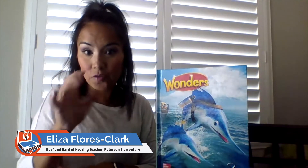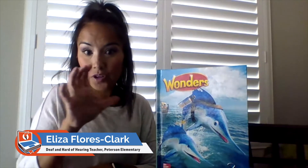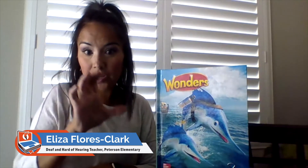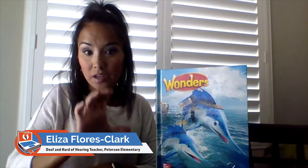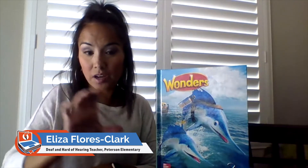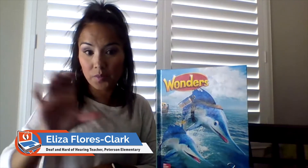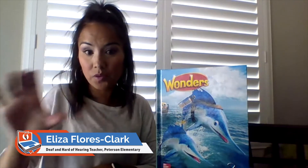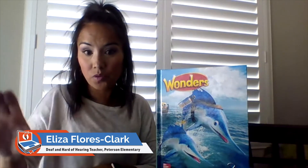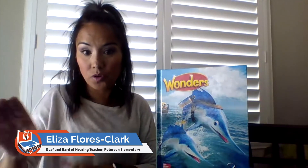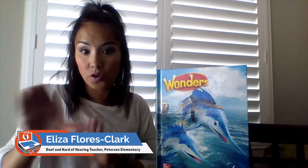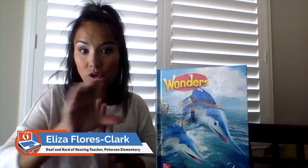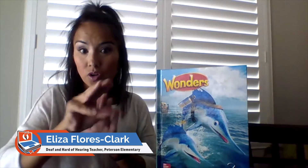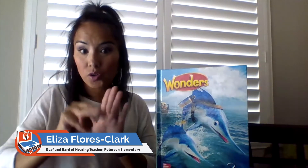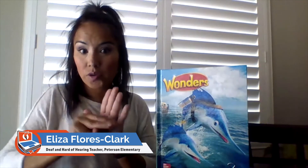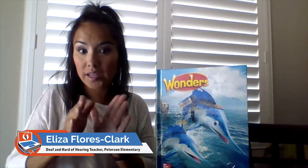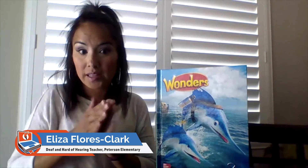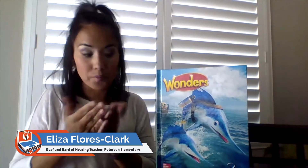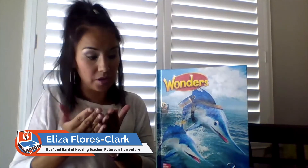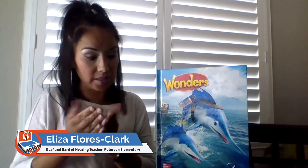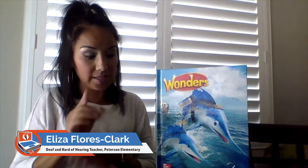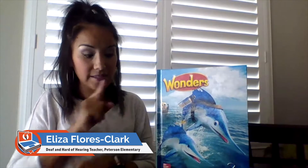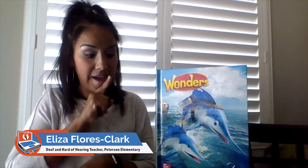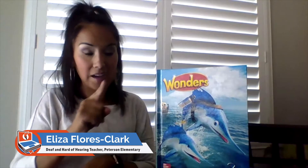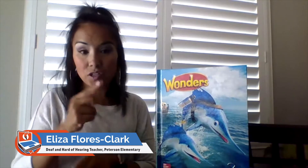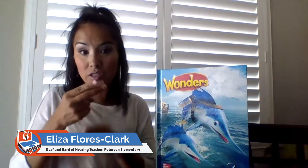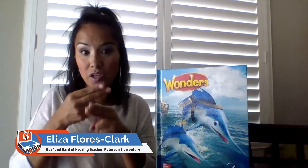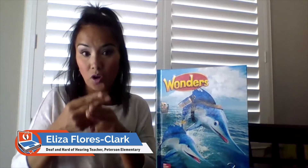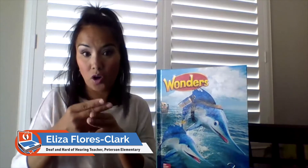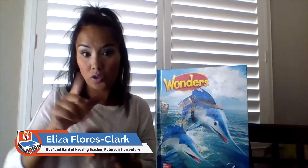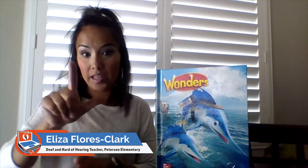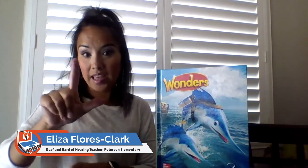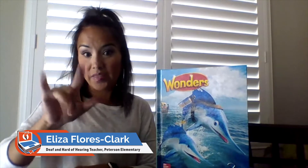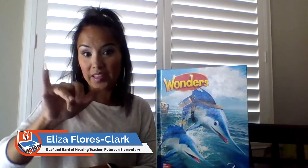California Common Core book. This is actually called